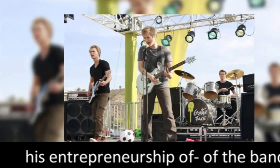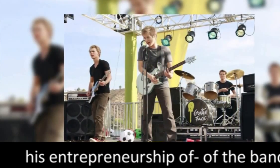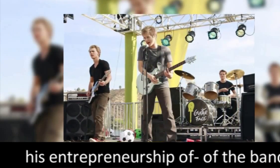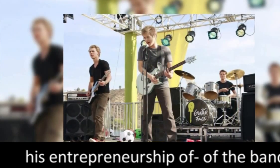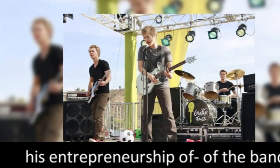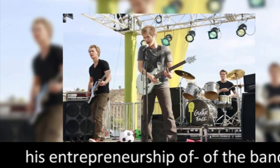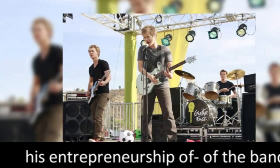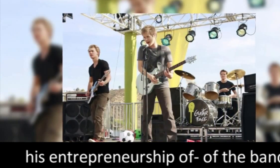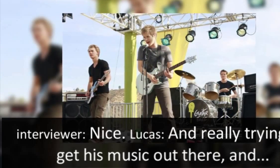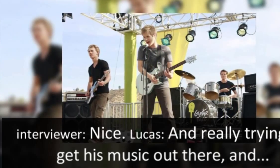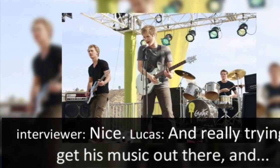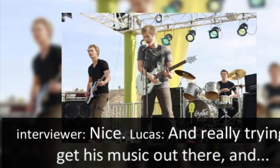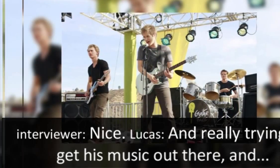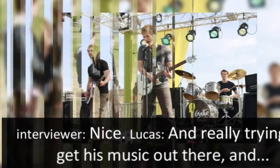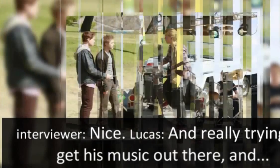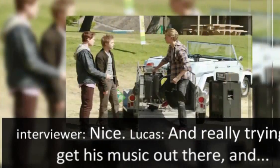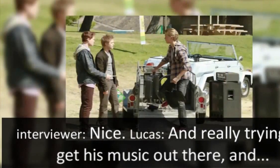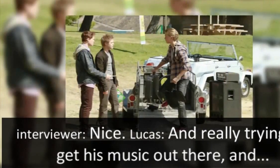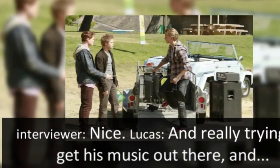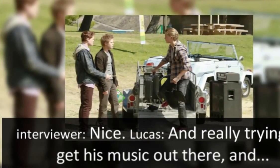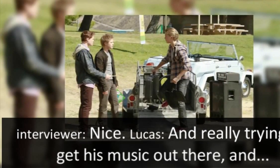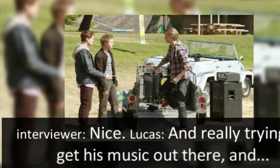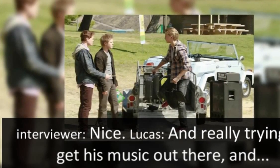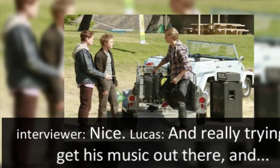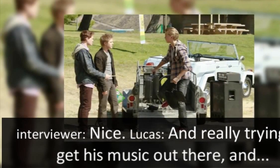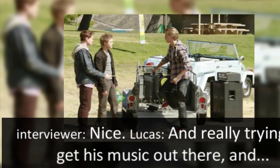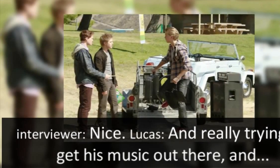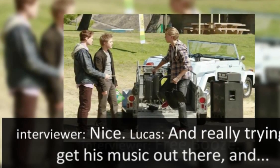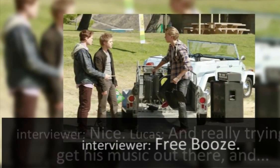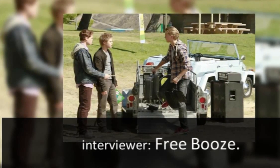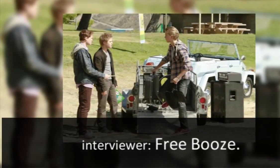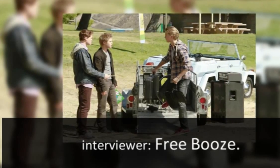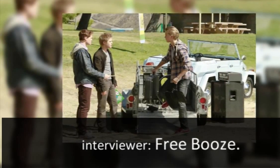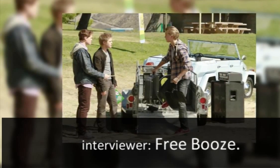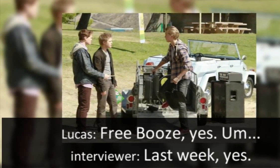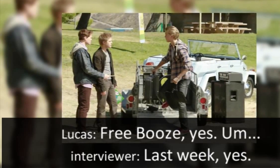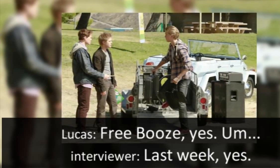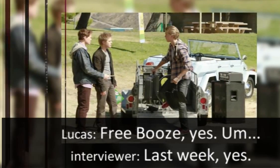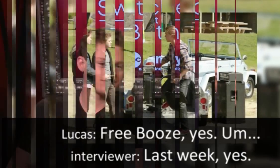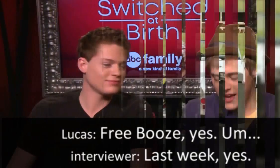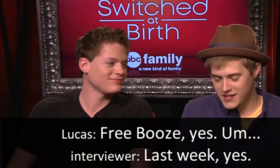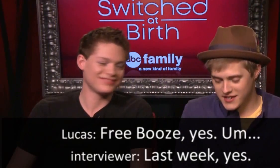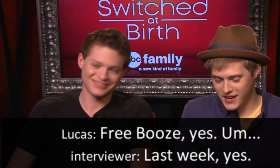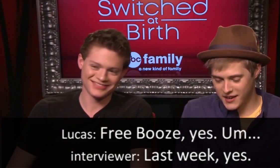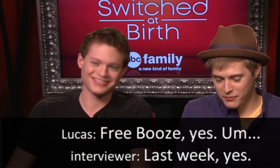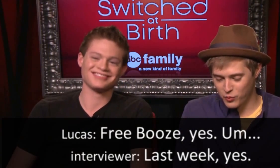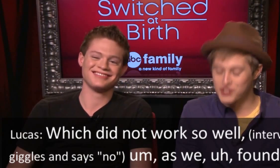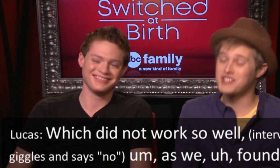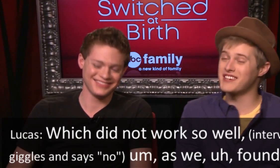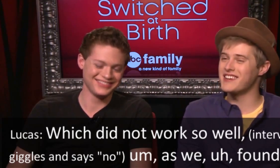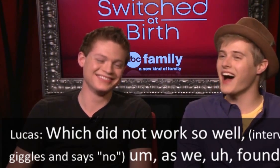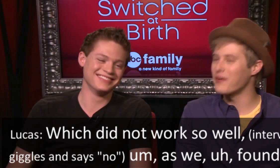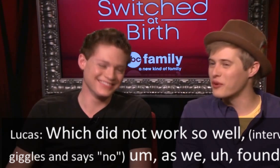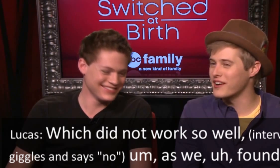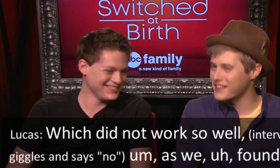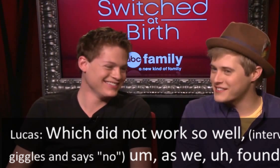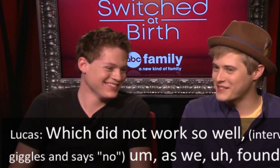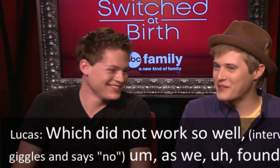of the band. Nice. And really trying to get his music out there. And free booze. Free booze, last week, yes. Which did not work so